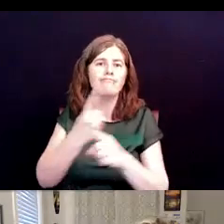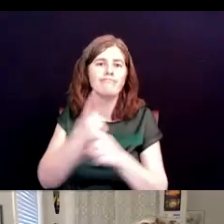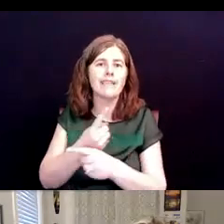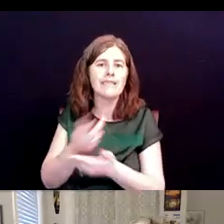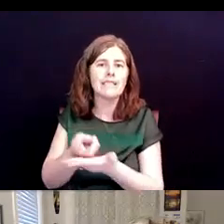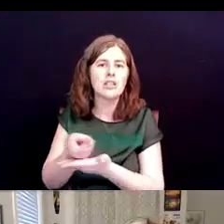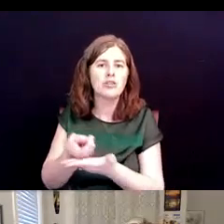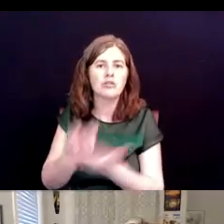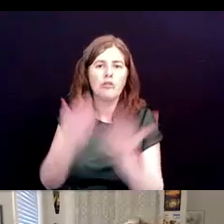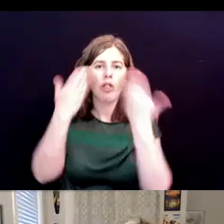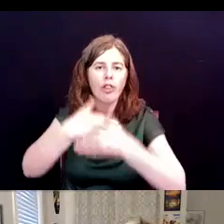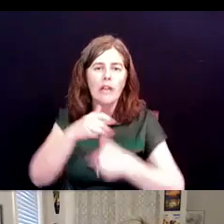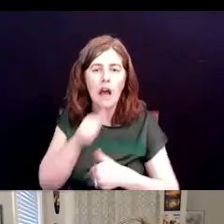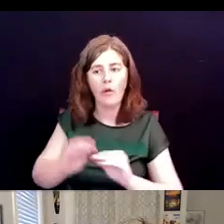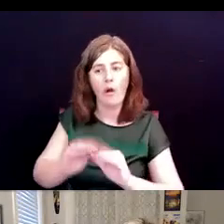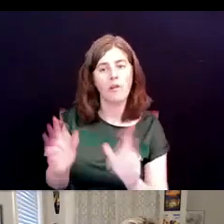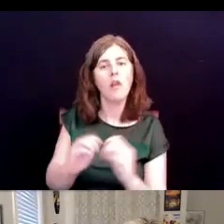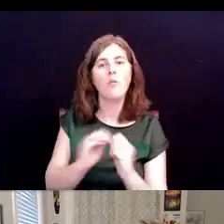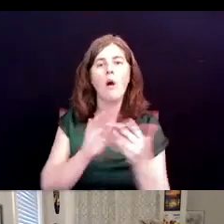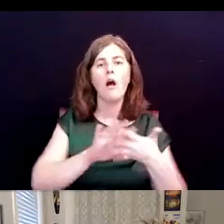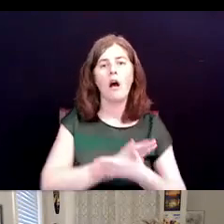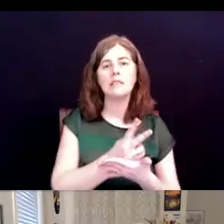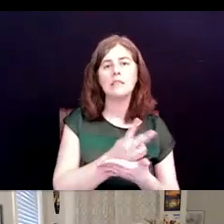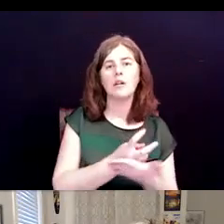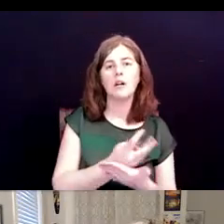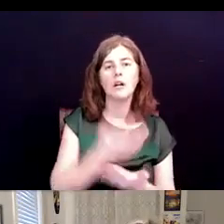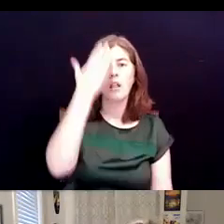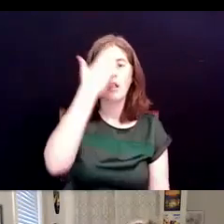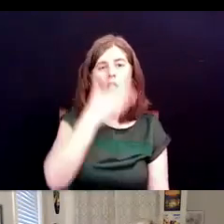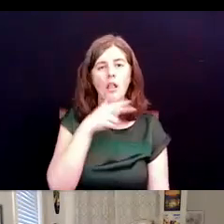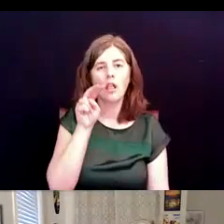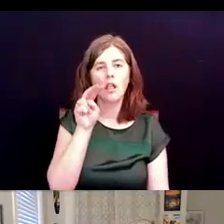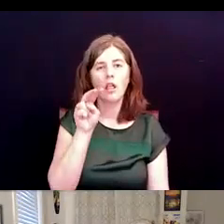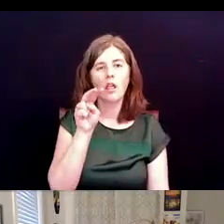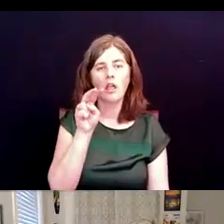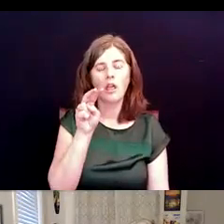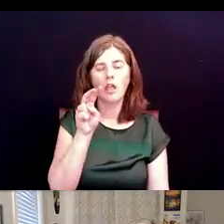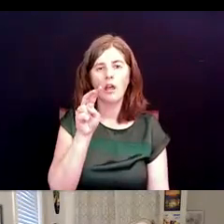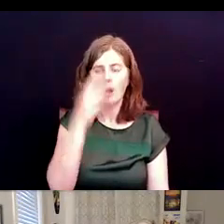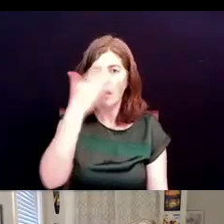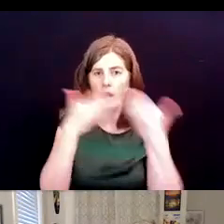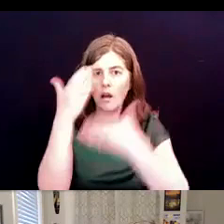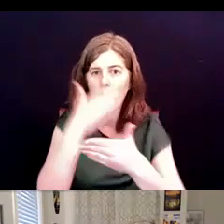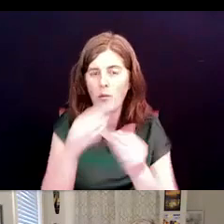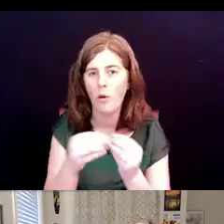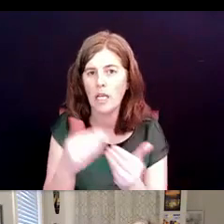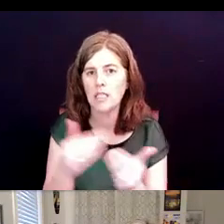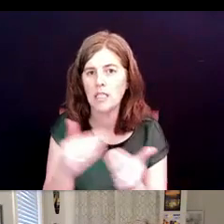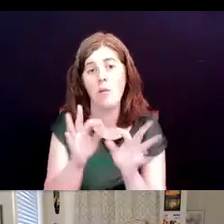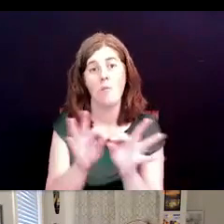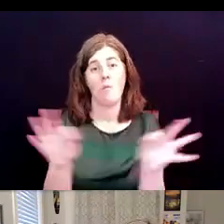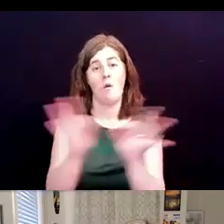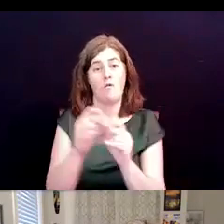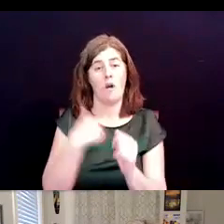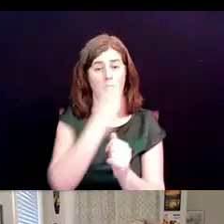they're pretty obvious, but those more subtle seizures, a staring spell type of seizure, those can be more subtle, and it is important for us to all kind of be aware